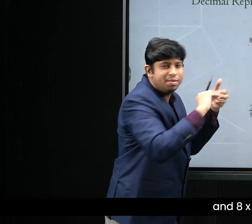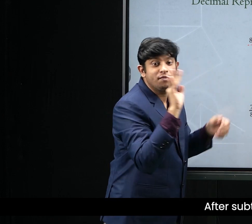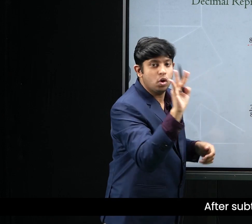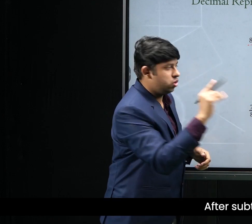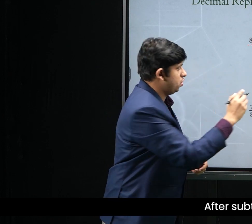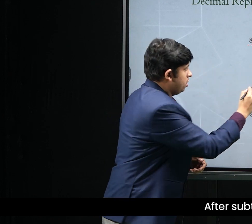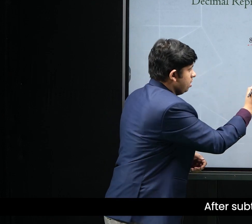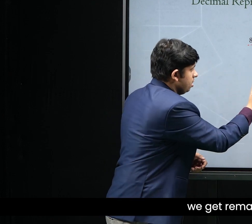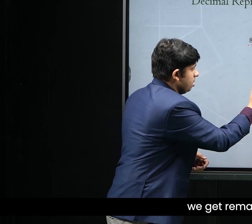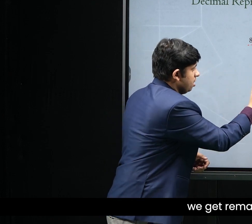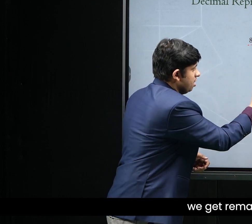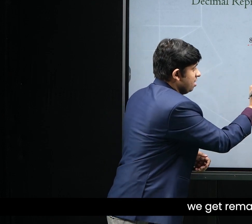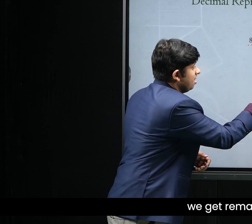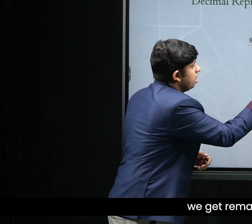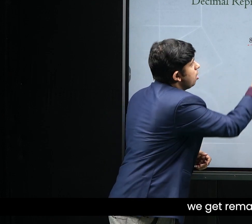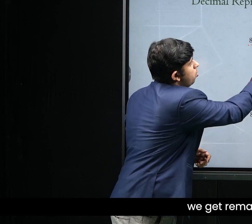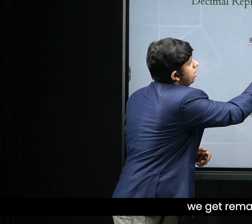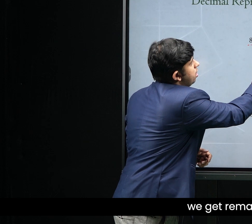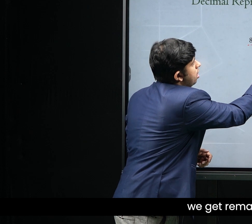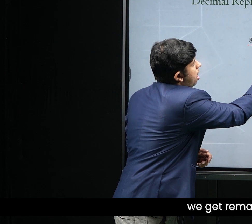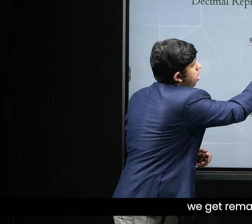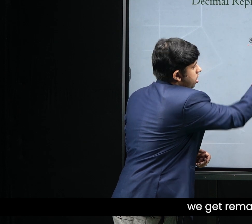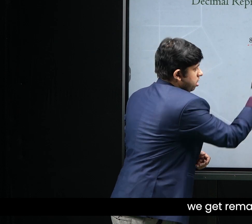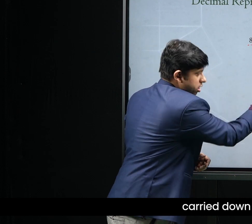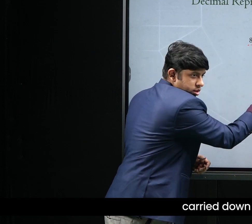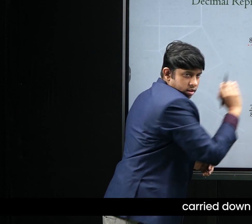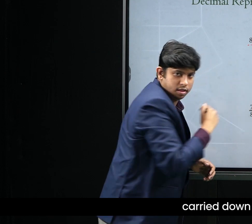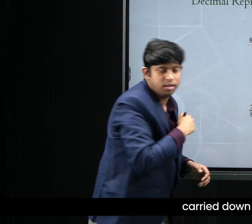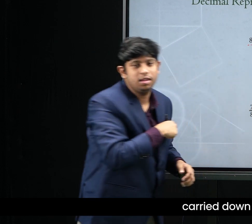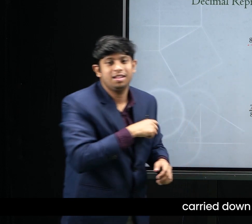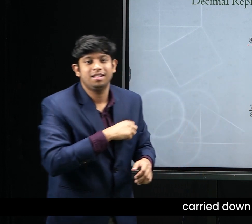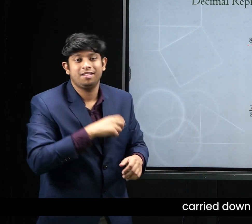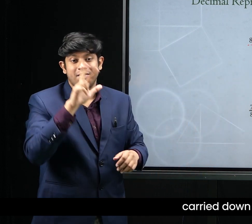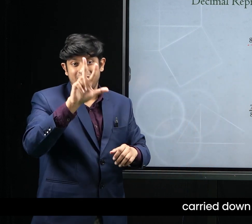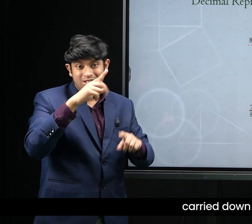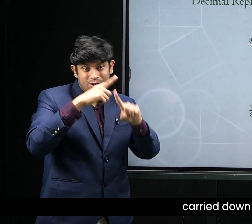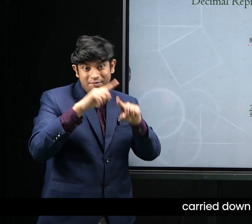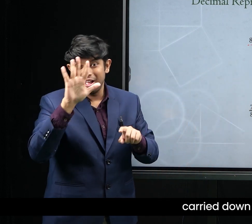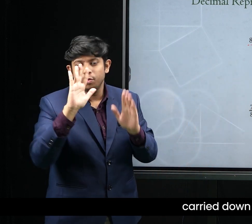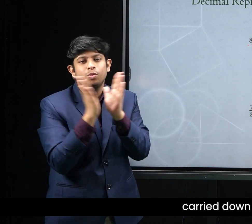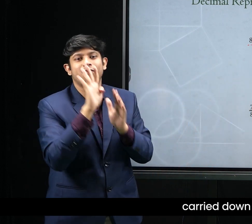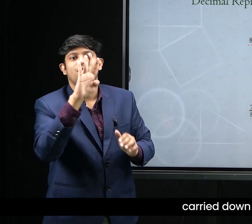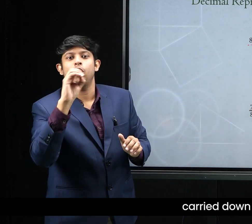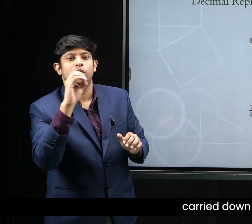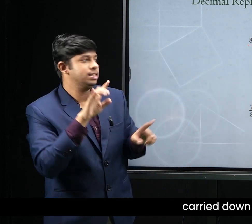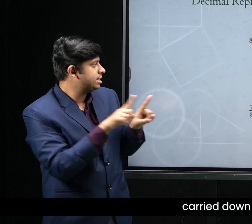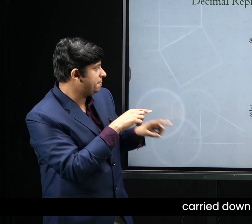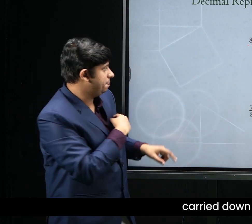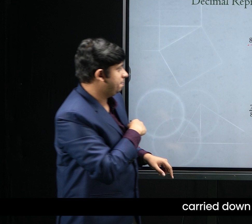After subtracting, we get remainder as 4. Carry down 0, we get 40.